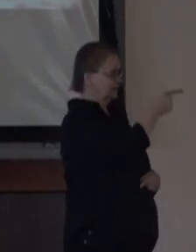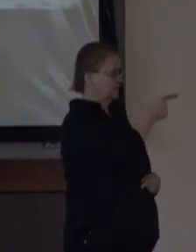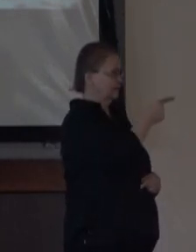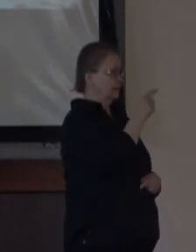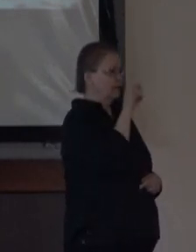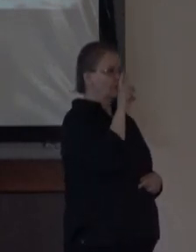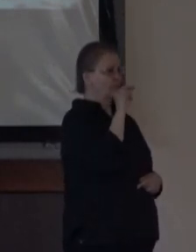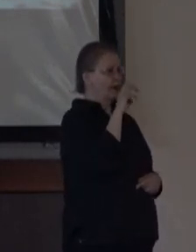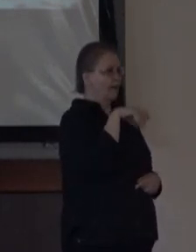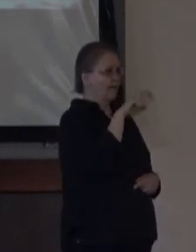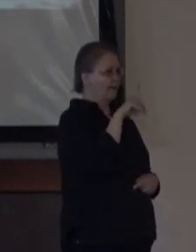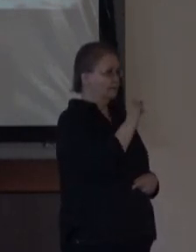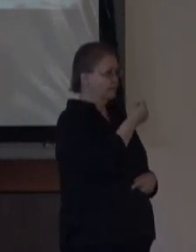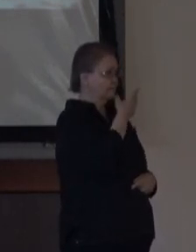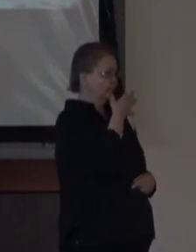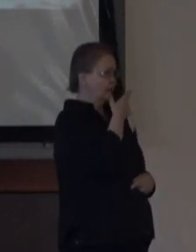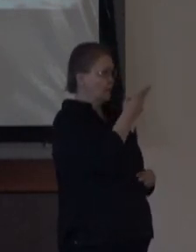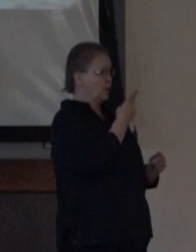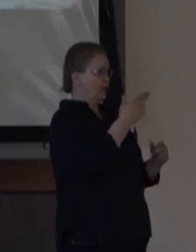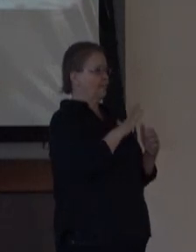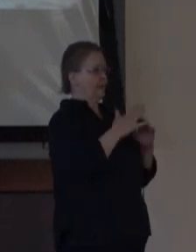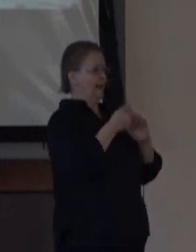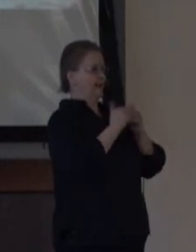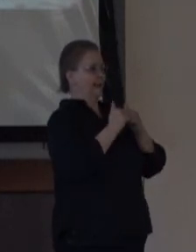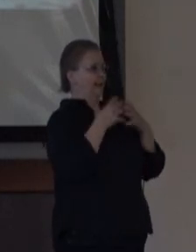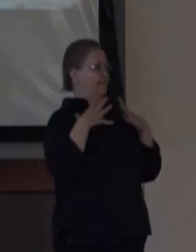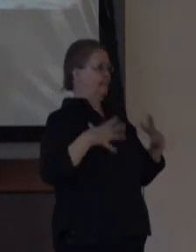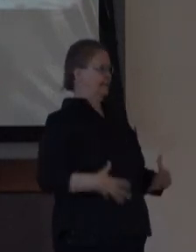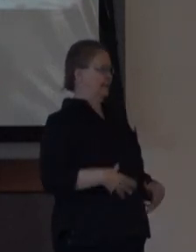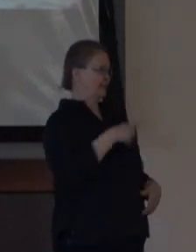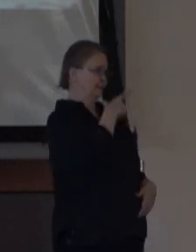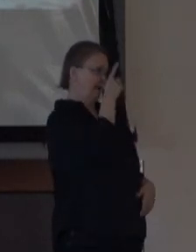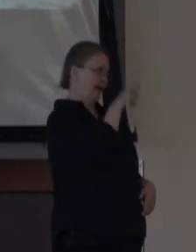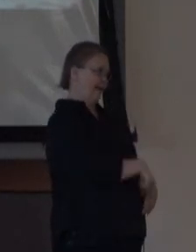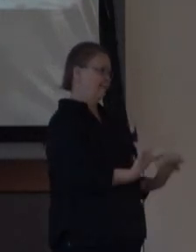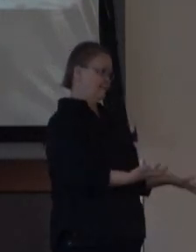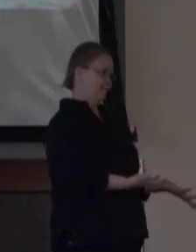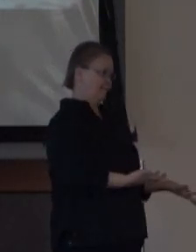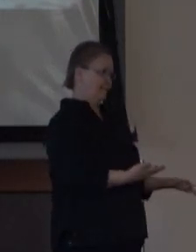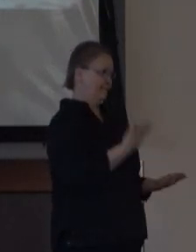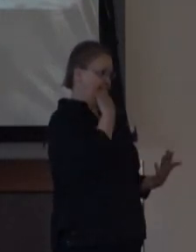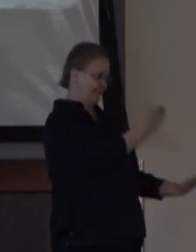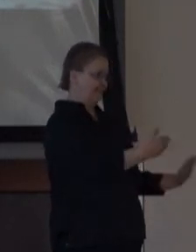Raquel's mom. They're wearing my campaign gear. Thank you. You didn't have to do that, by the way.